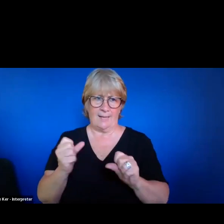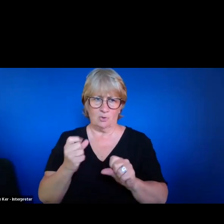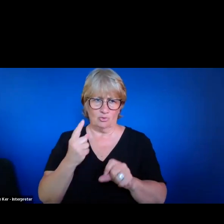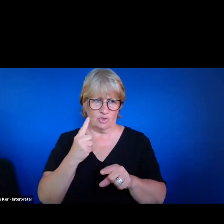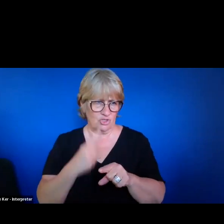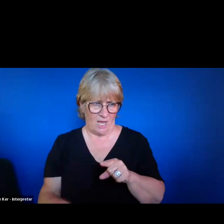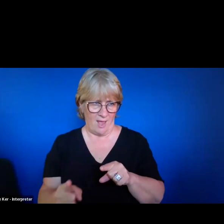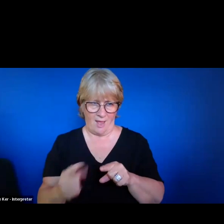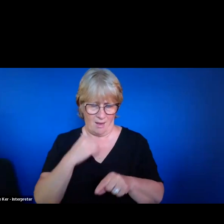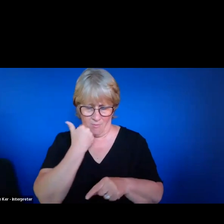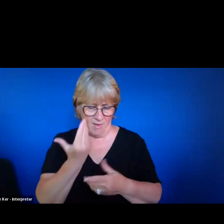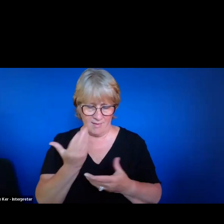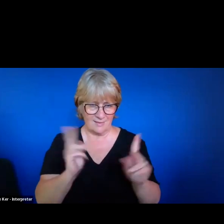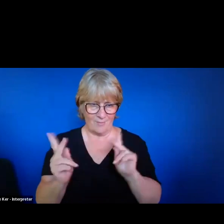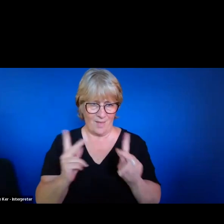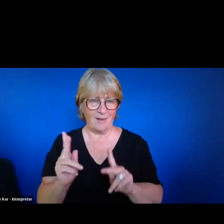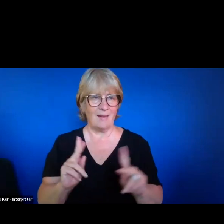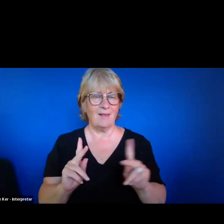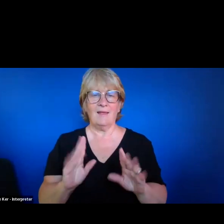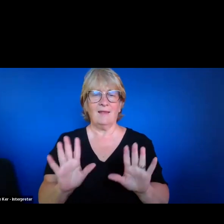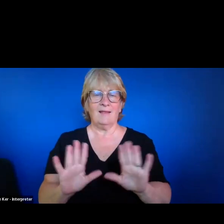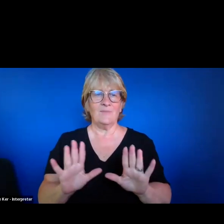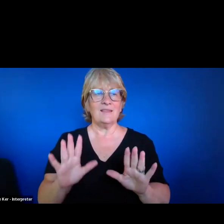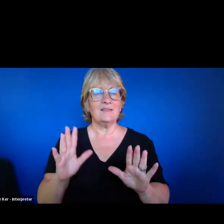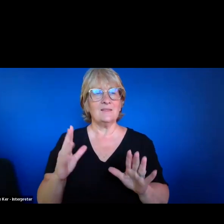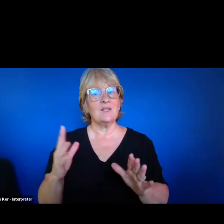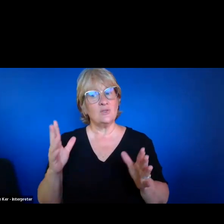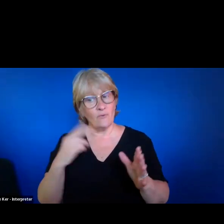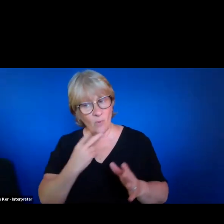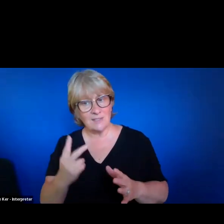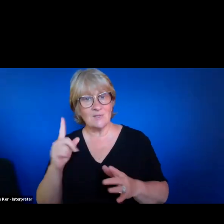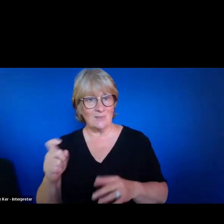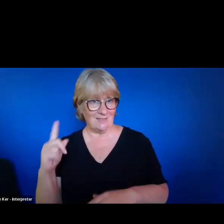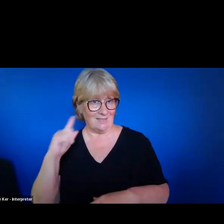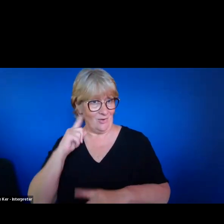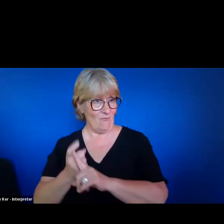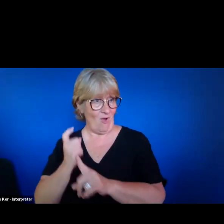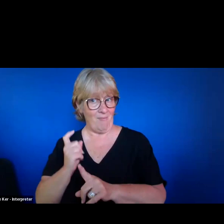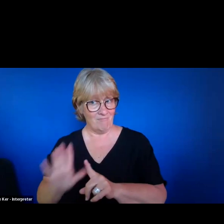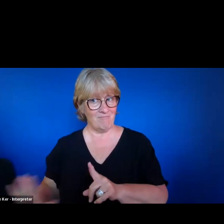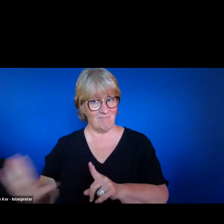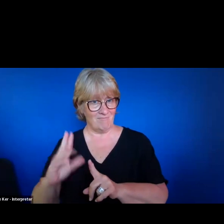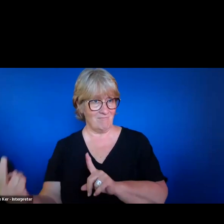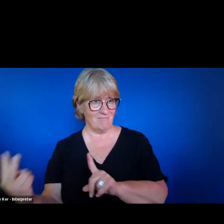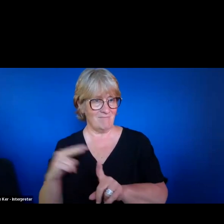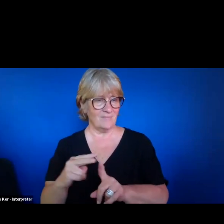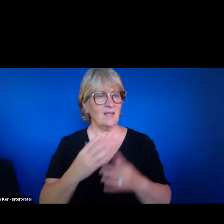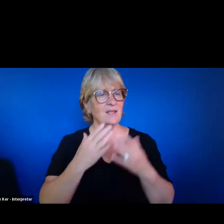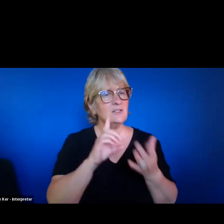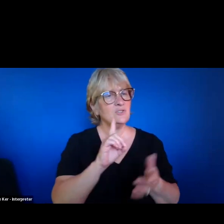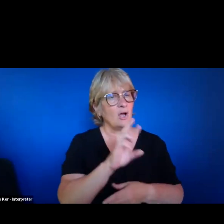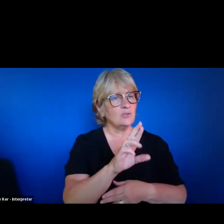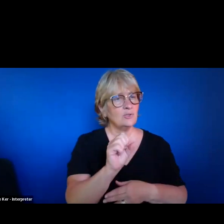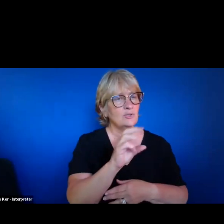to remind us that this is a voice that we need to hear from and that we may not be hearing it right now. So thank you for that. Dr. Snowden and then